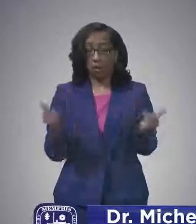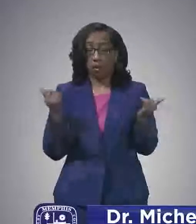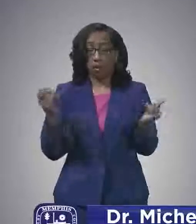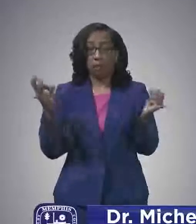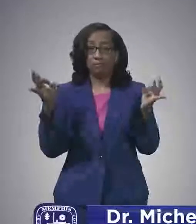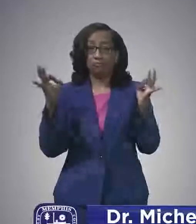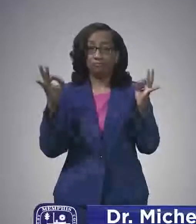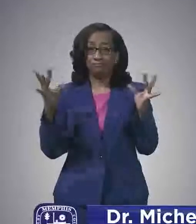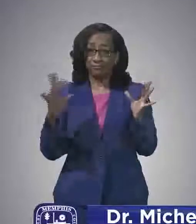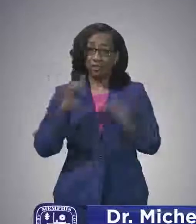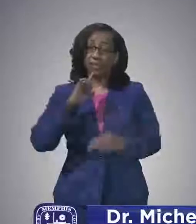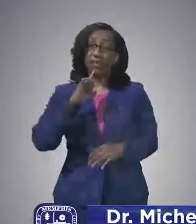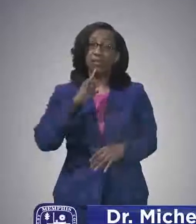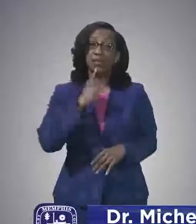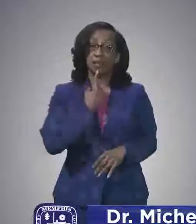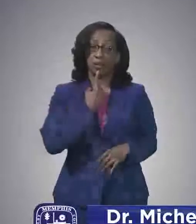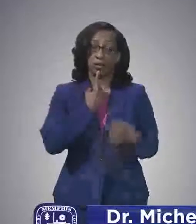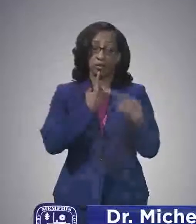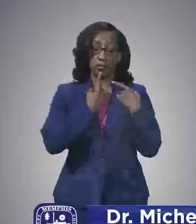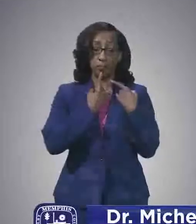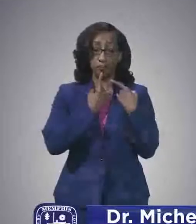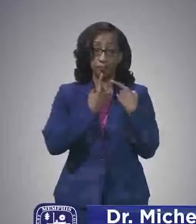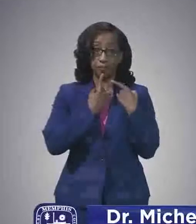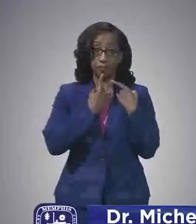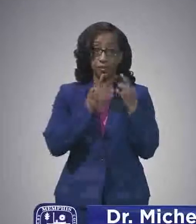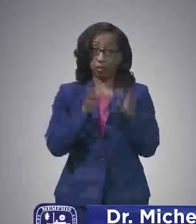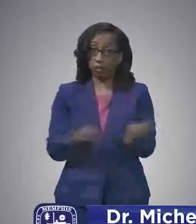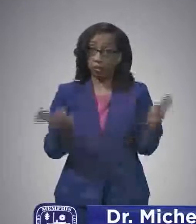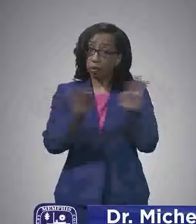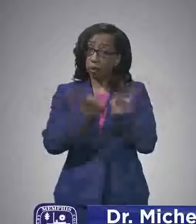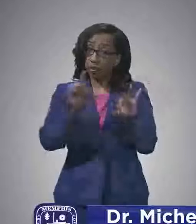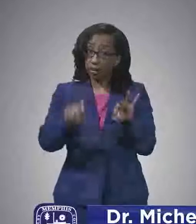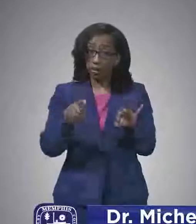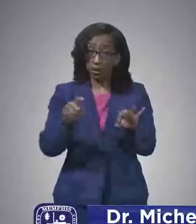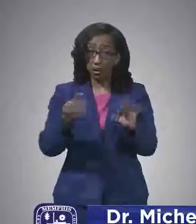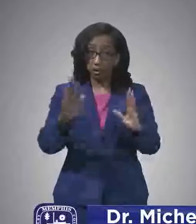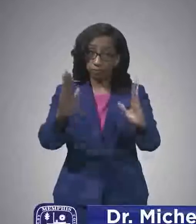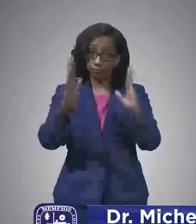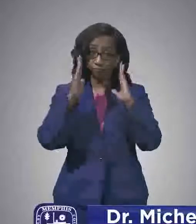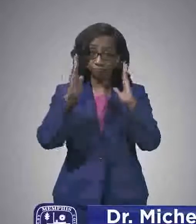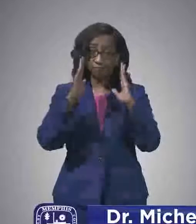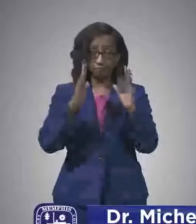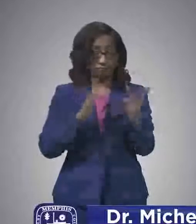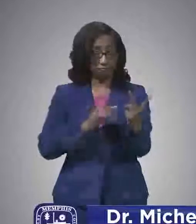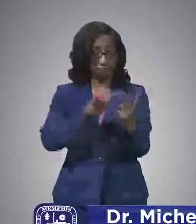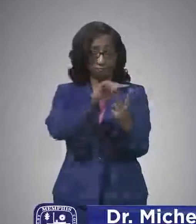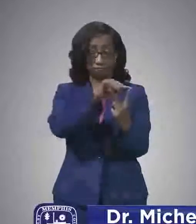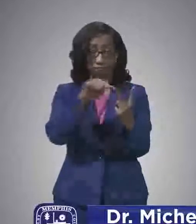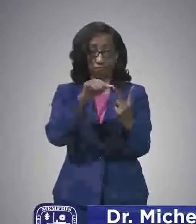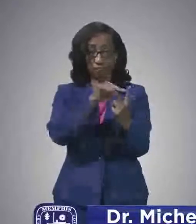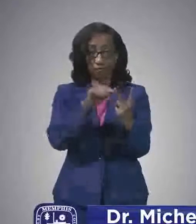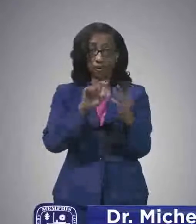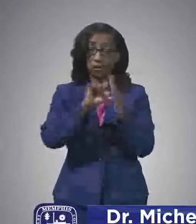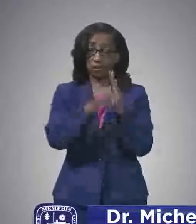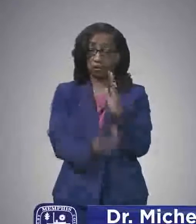point, and the two messages that you need to hear today, and they have been reiterated already over and over